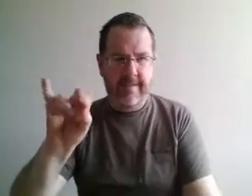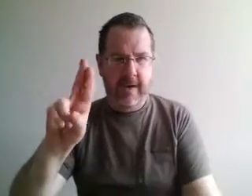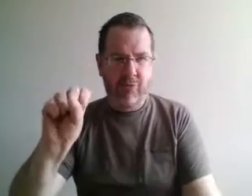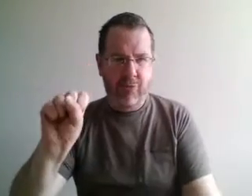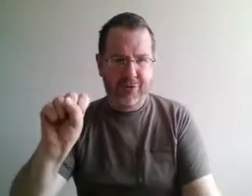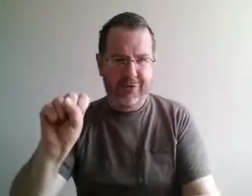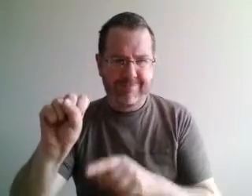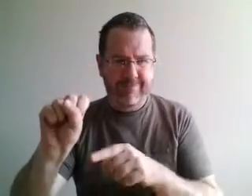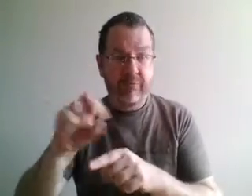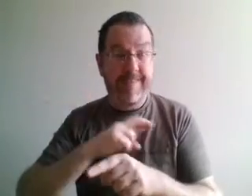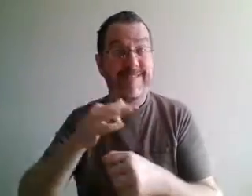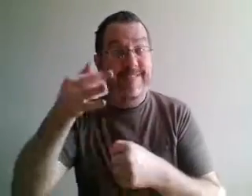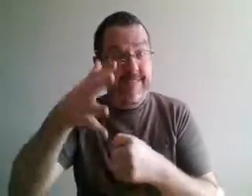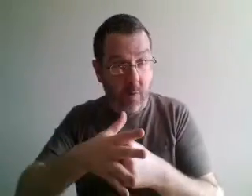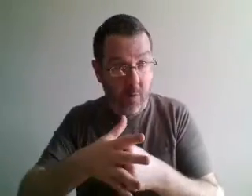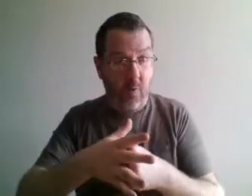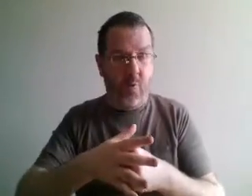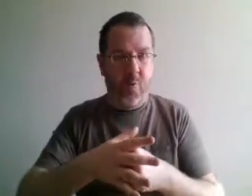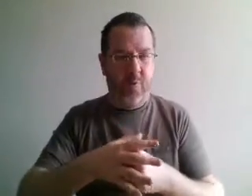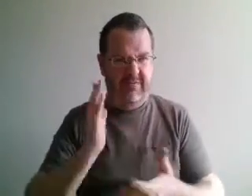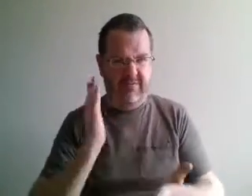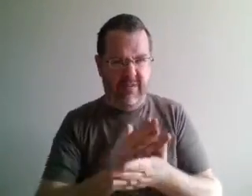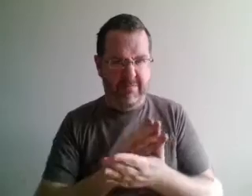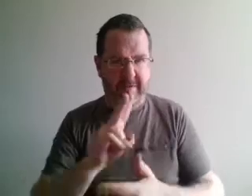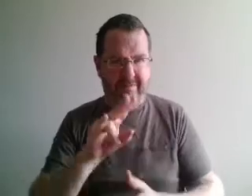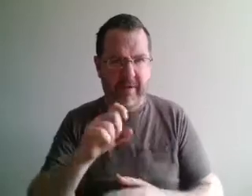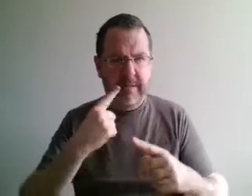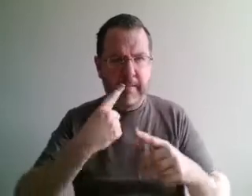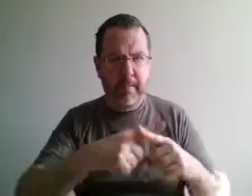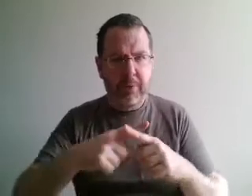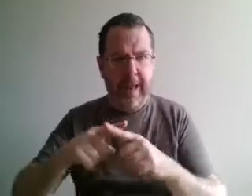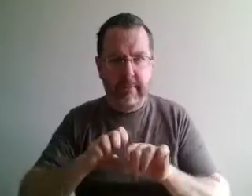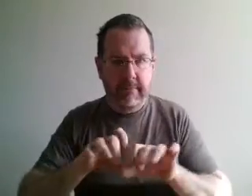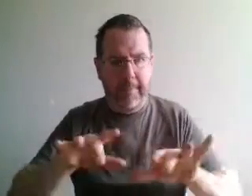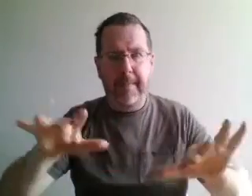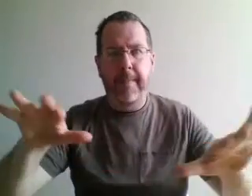stop replication of viruses, and these are in phase 3 testing. So I think the hope is much greater on those